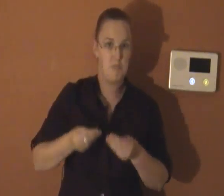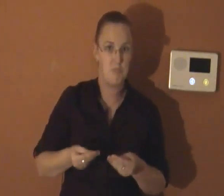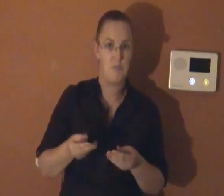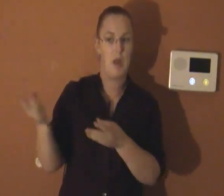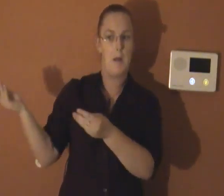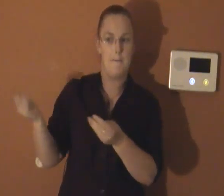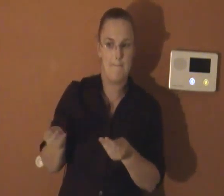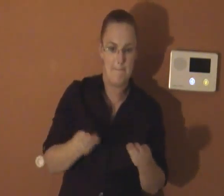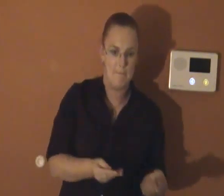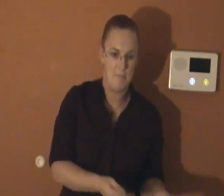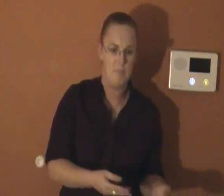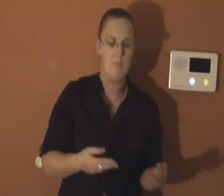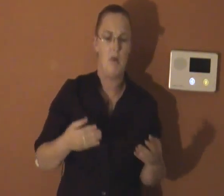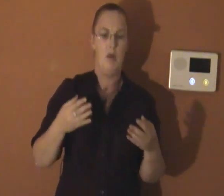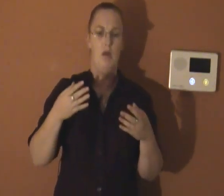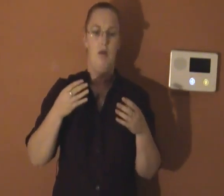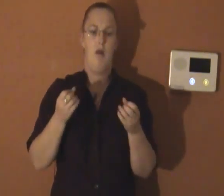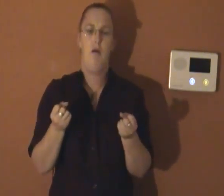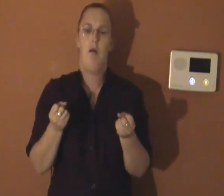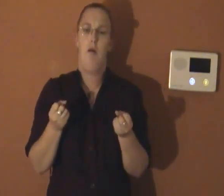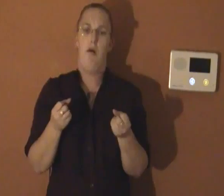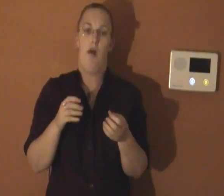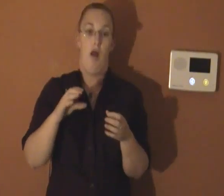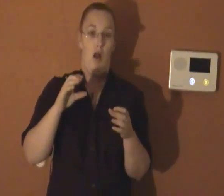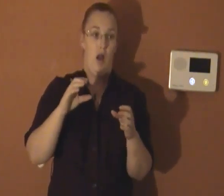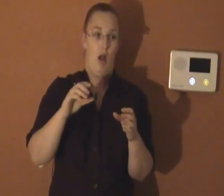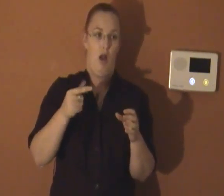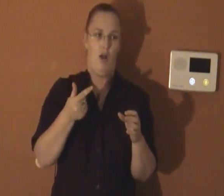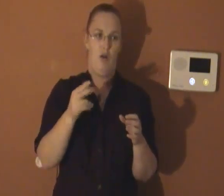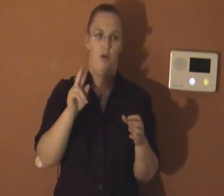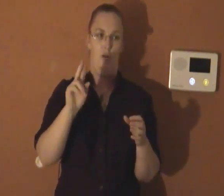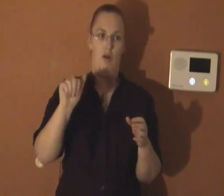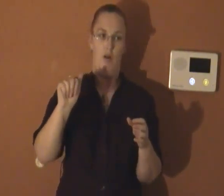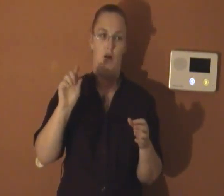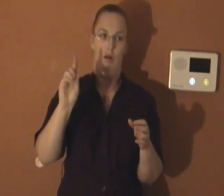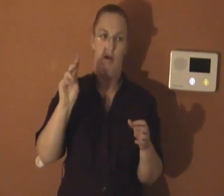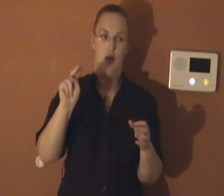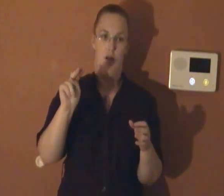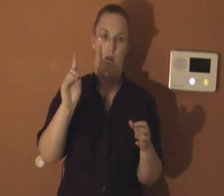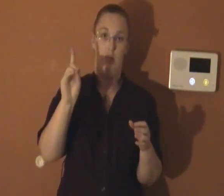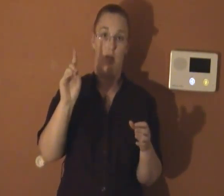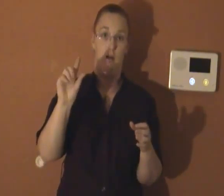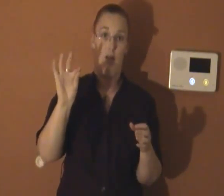my mother-in-law, which has been in the family many, many years, and we still have it today.